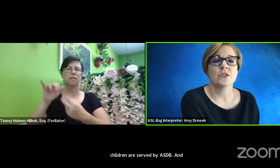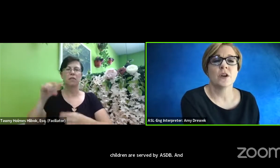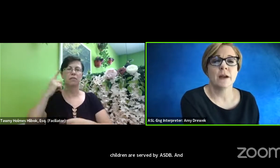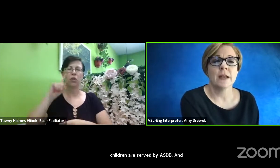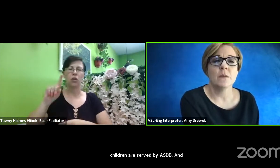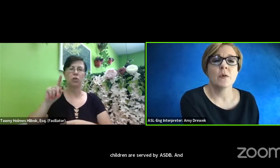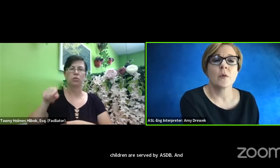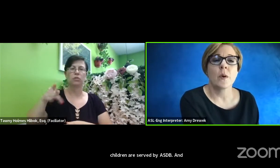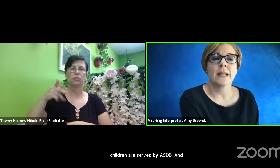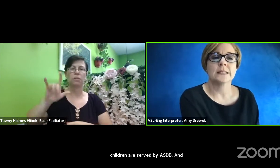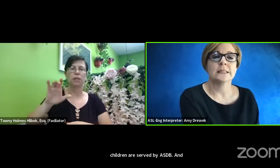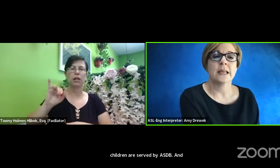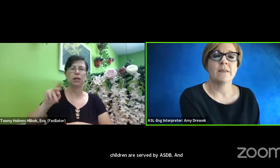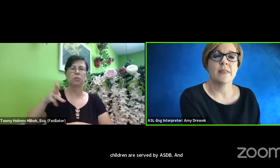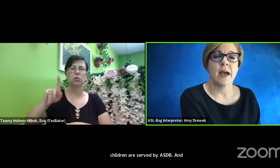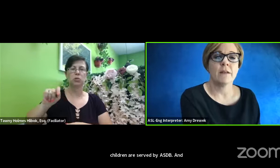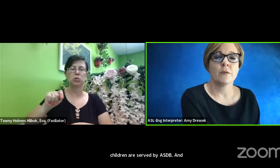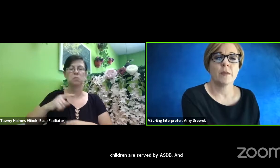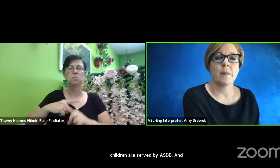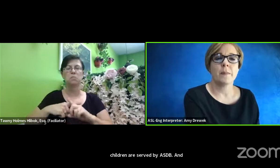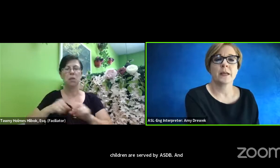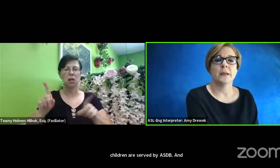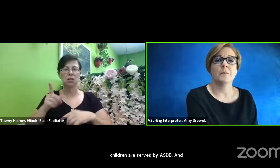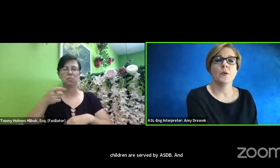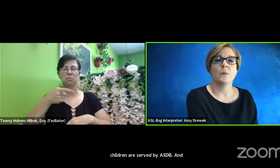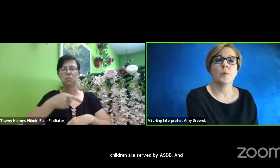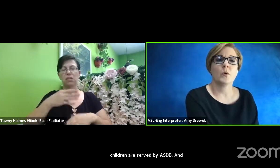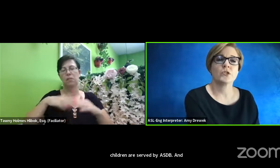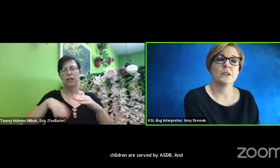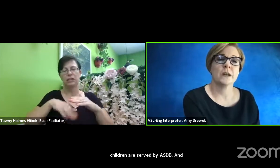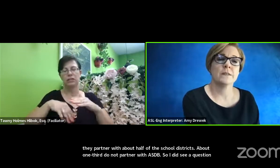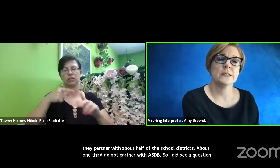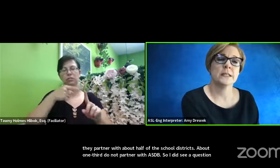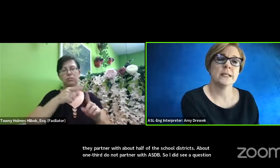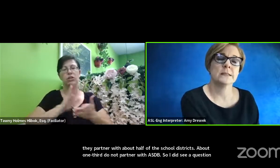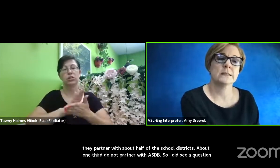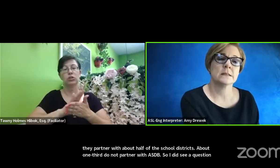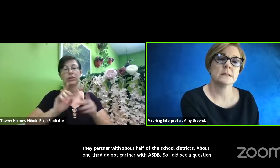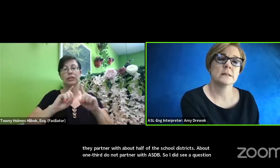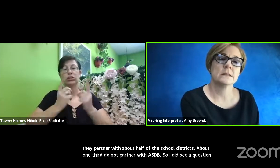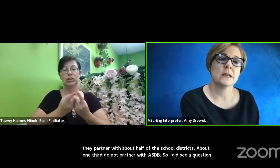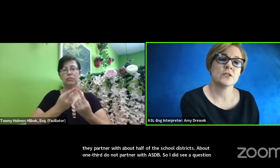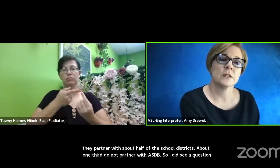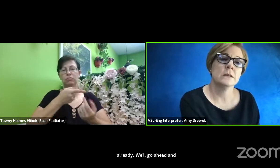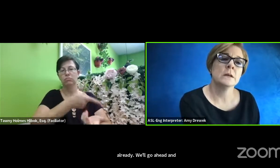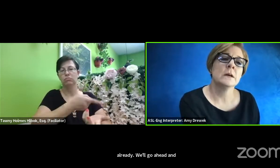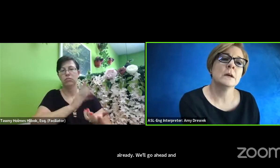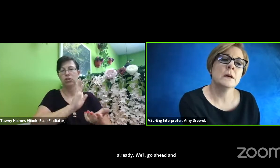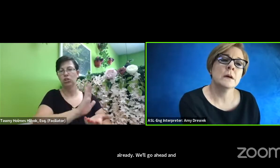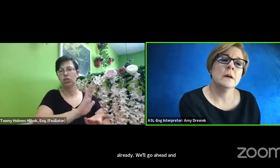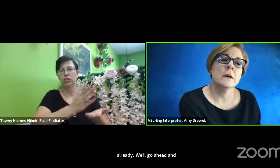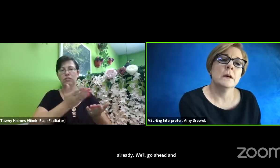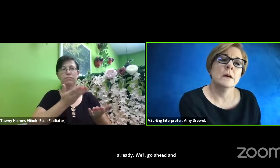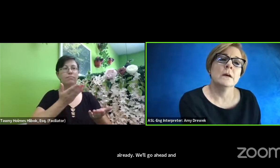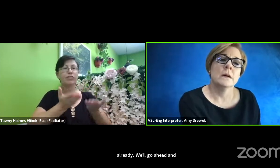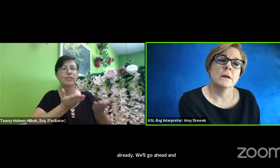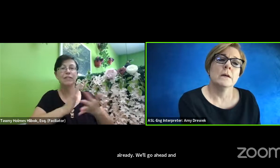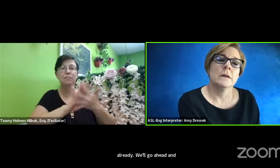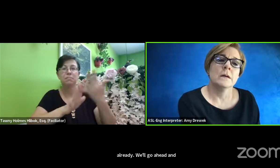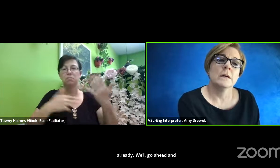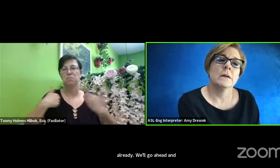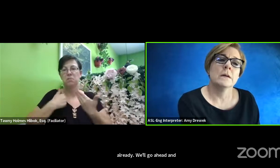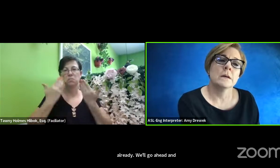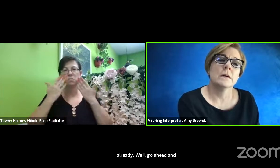see a question already. We'll go ahead and save that for the public input portion of today's session.